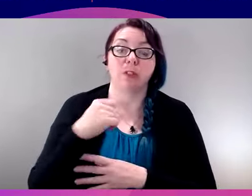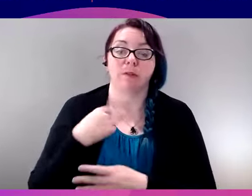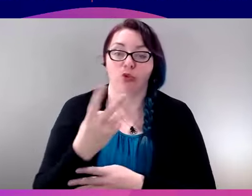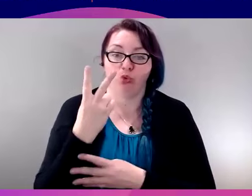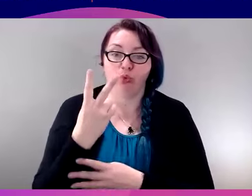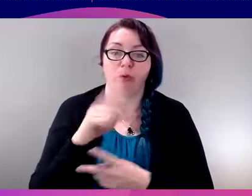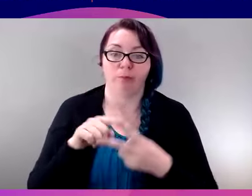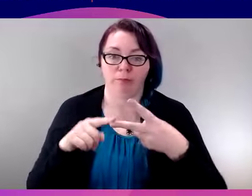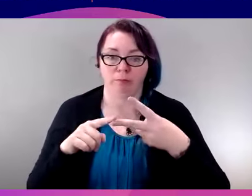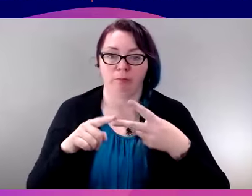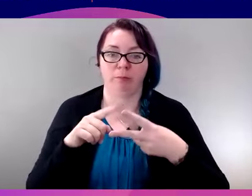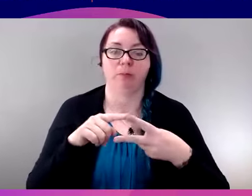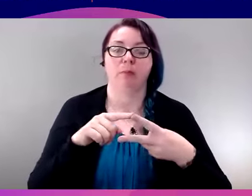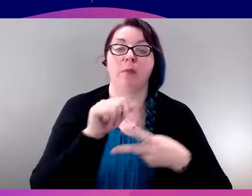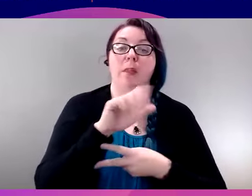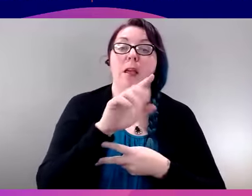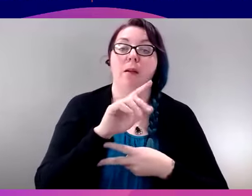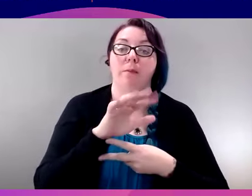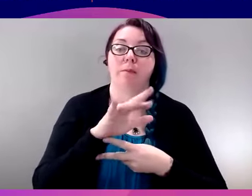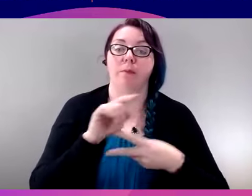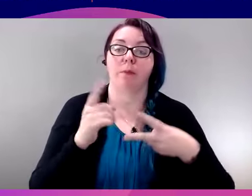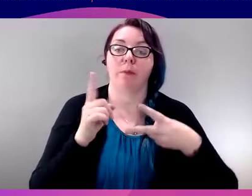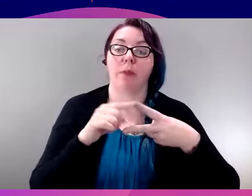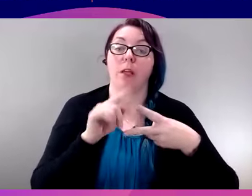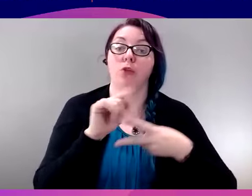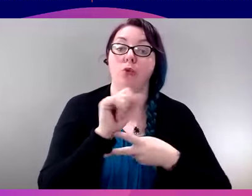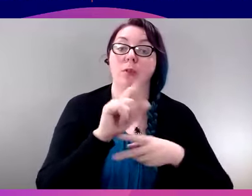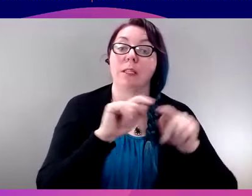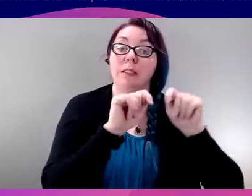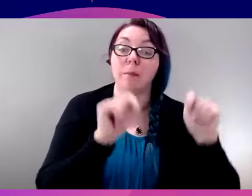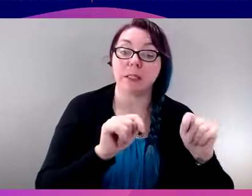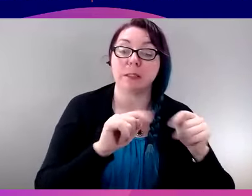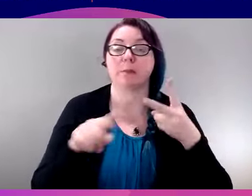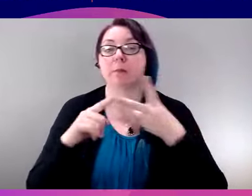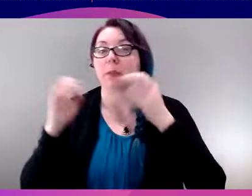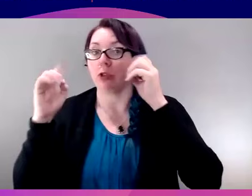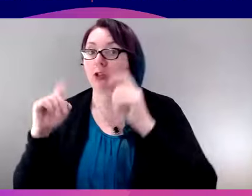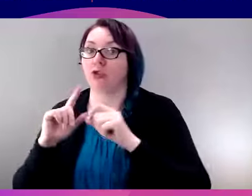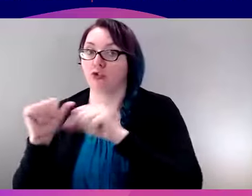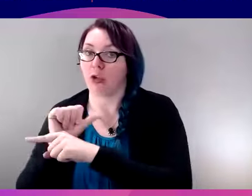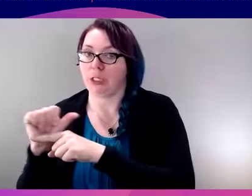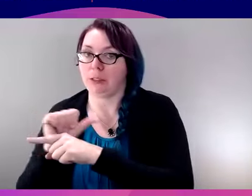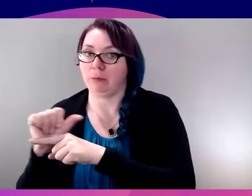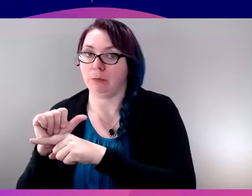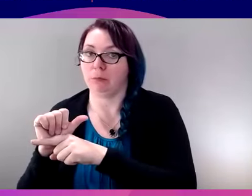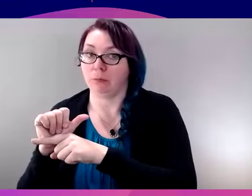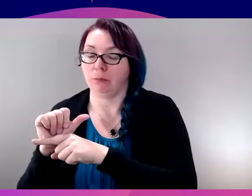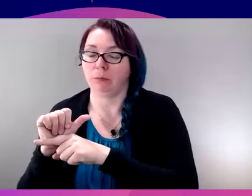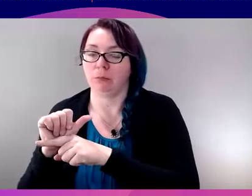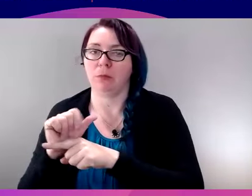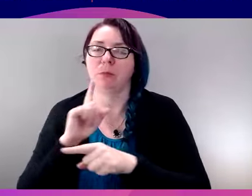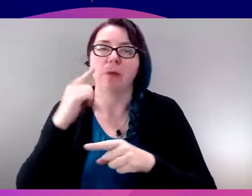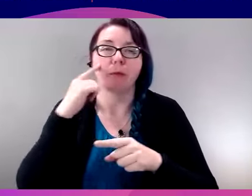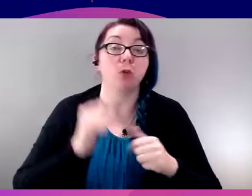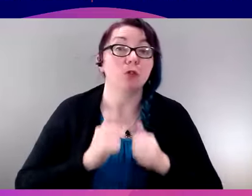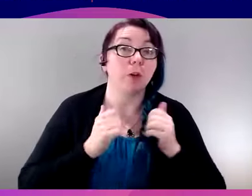training. These two building blocks are focused on supporting organizations, survivors, and the general public in developing skills and